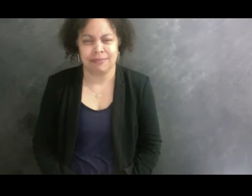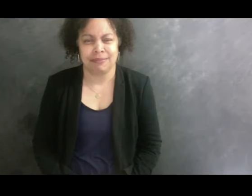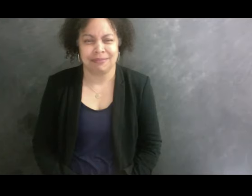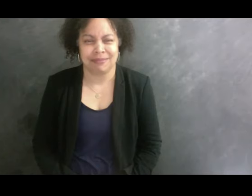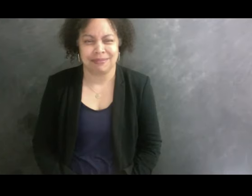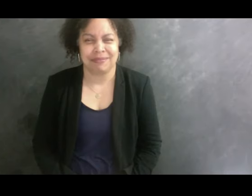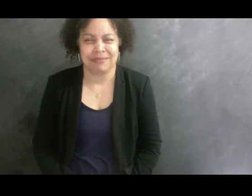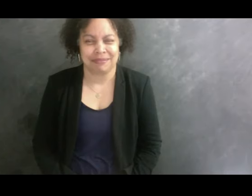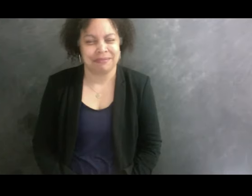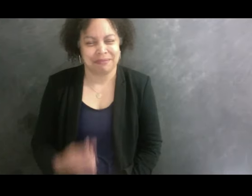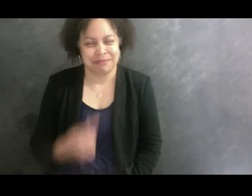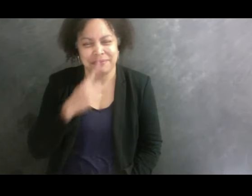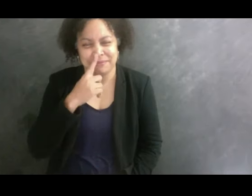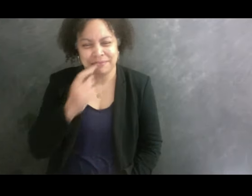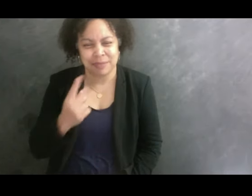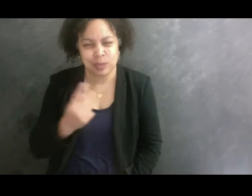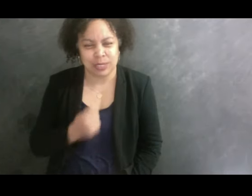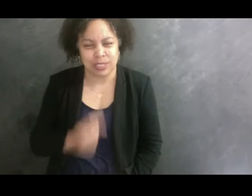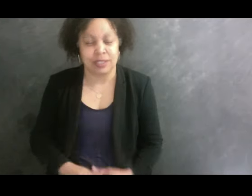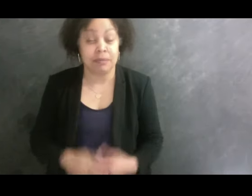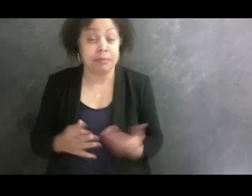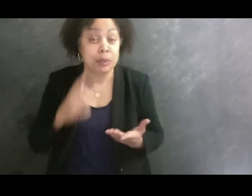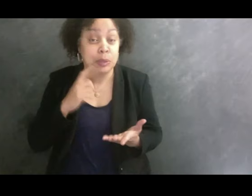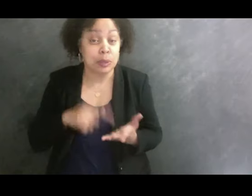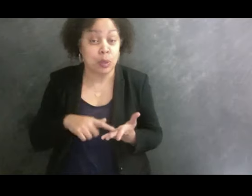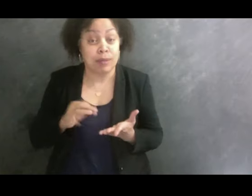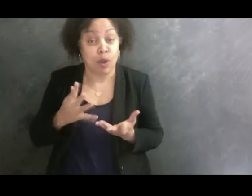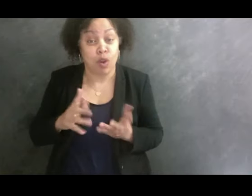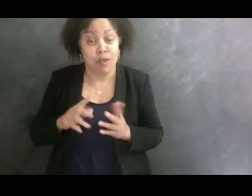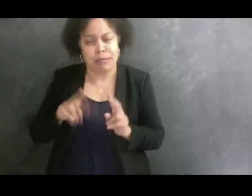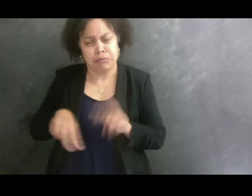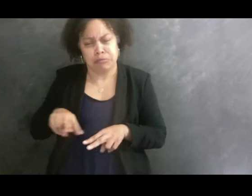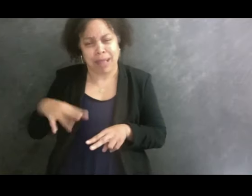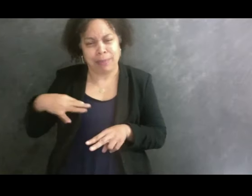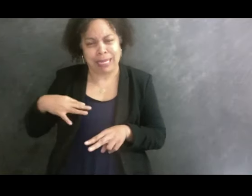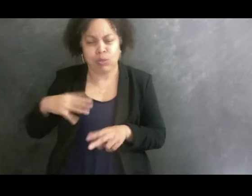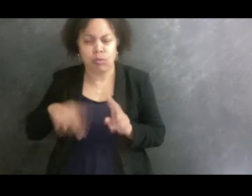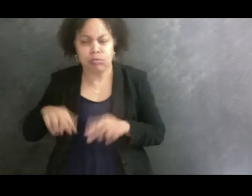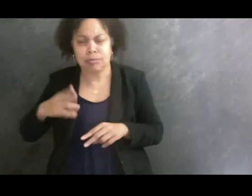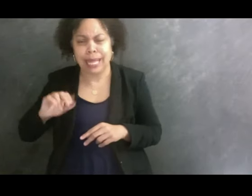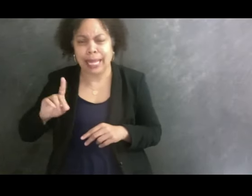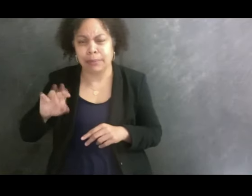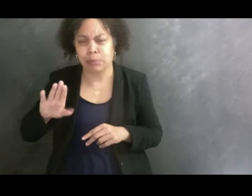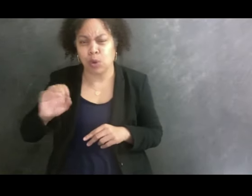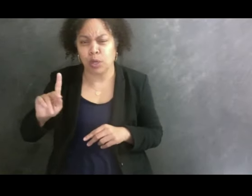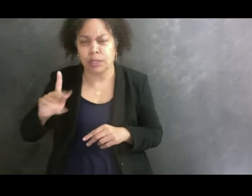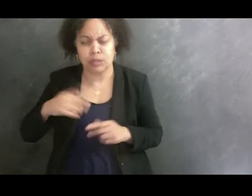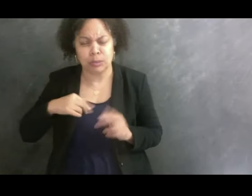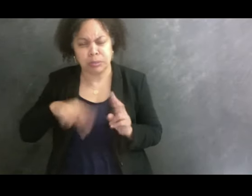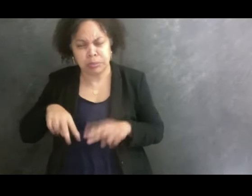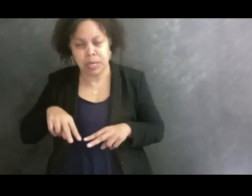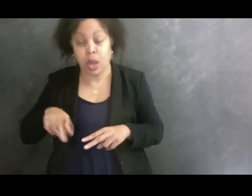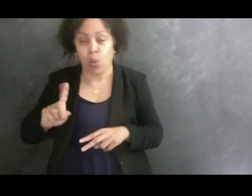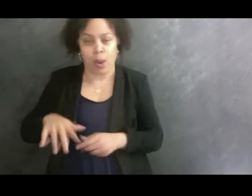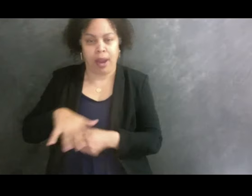This is an interesting question. So you might notice if you've already been in our application or if you've looked through the handbook that we ask you not only where you're based right now,